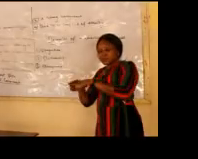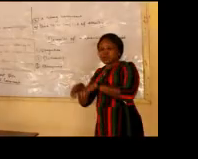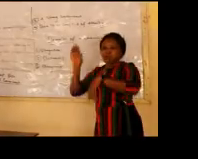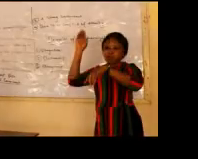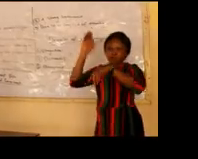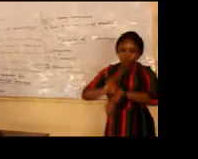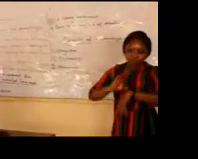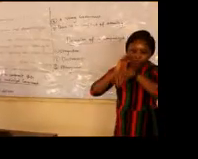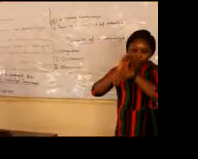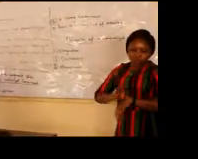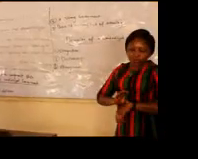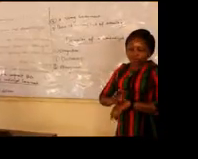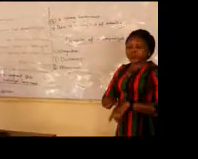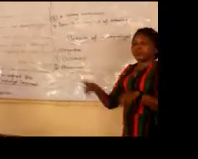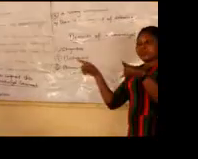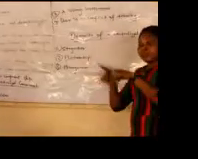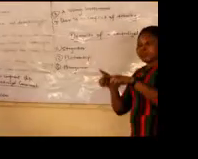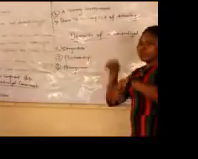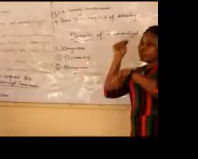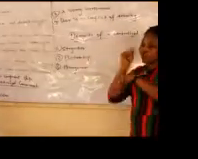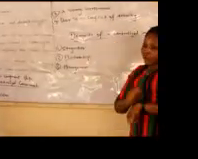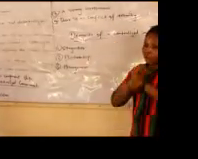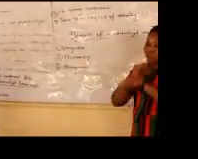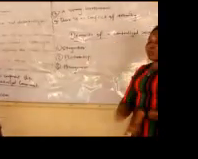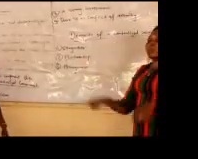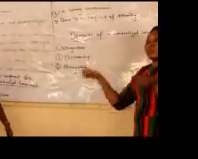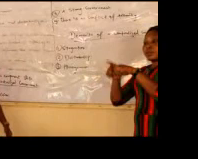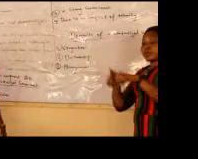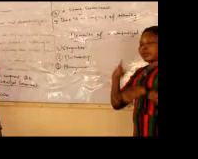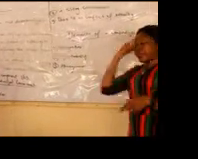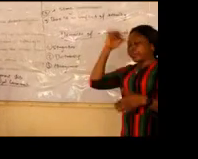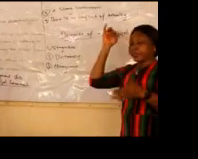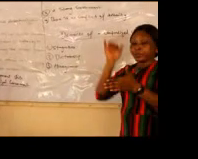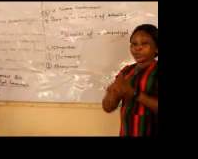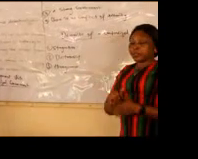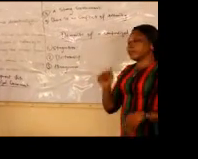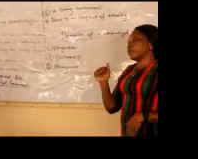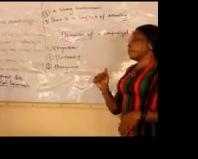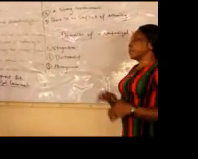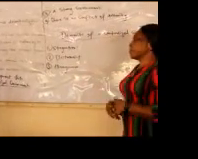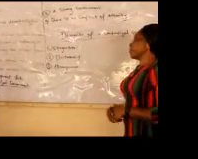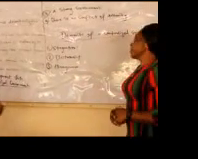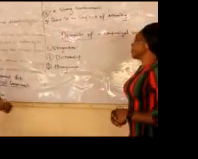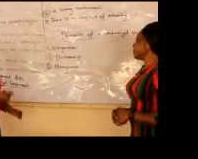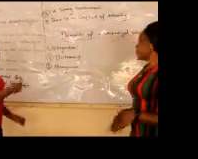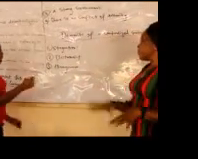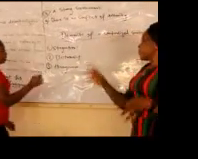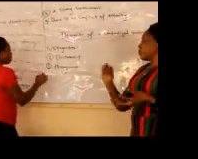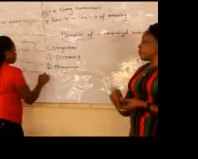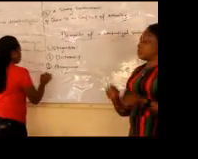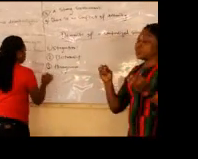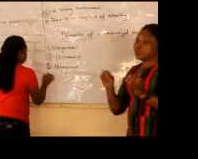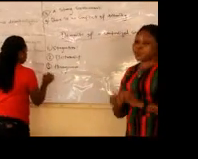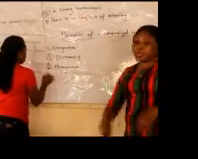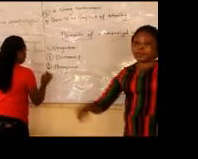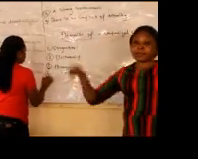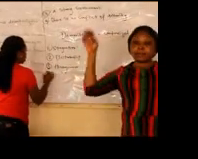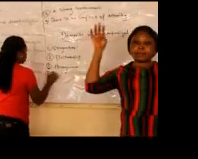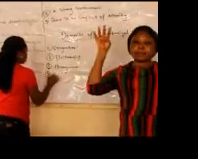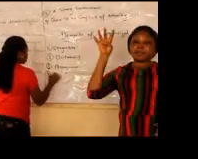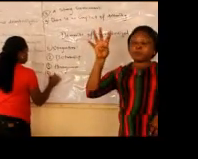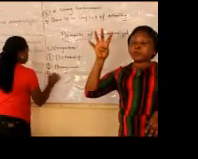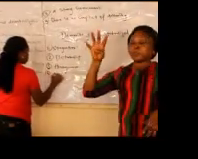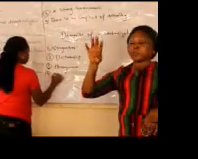forth. Then amendment of the constitution is another demerit. amendments of the